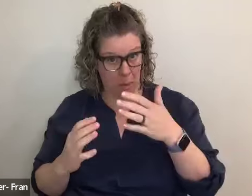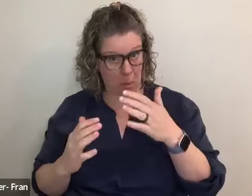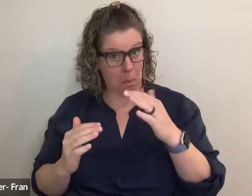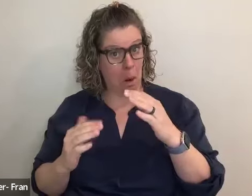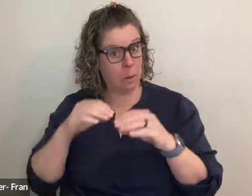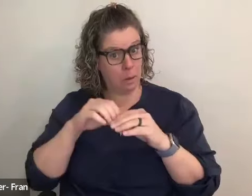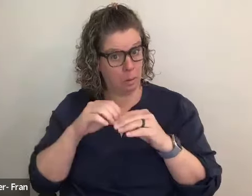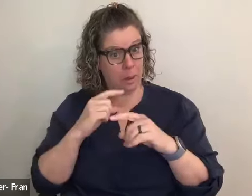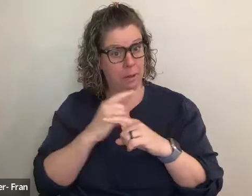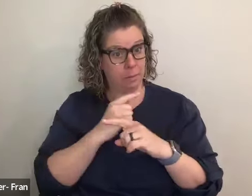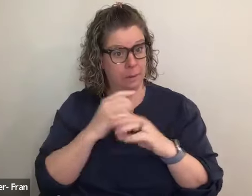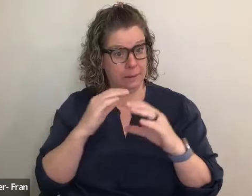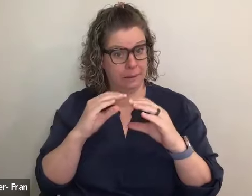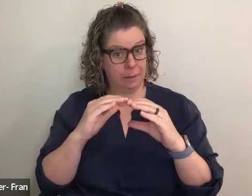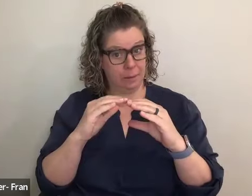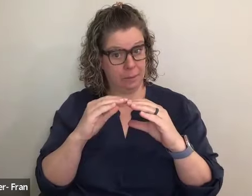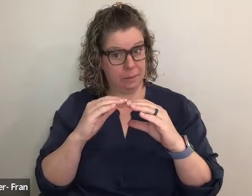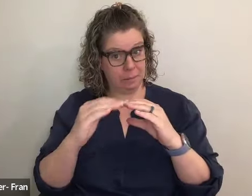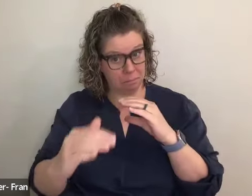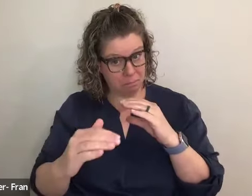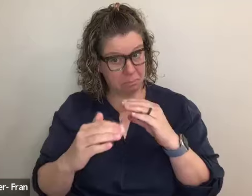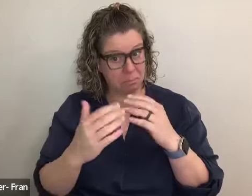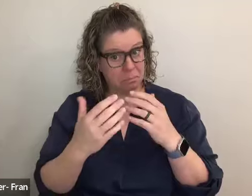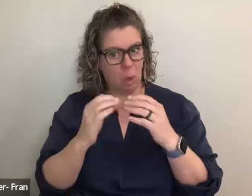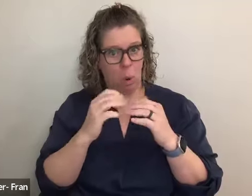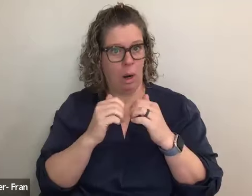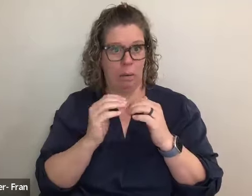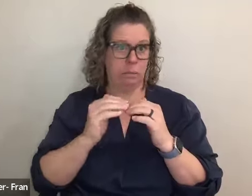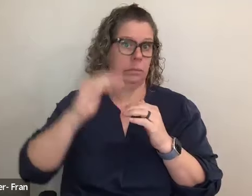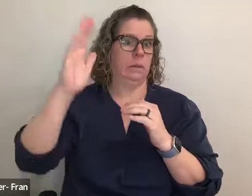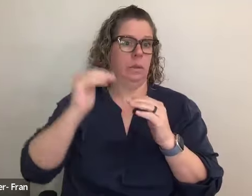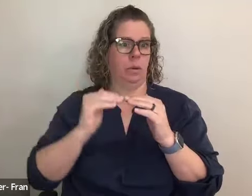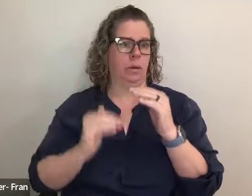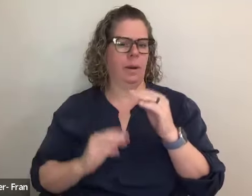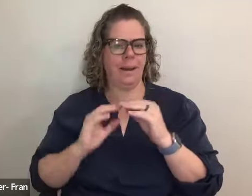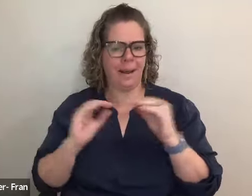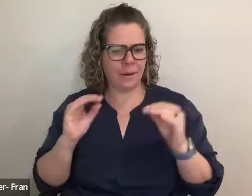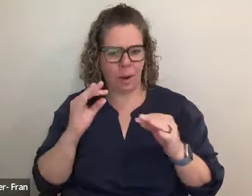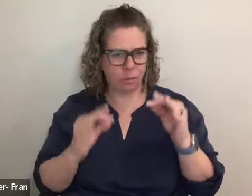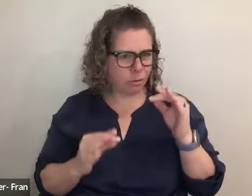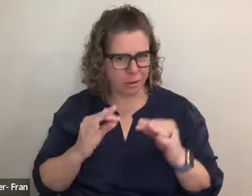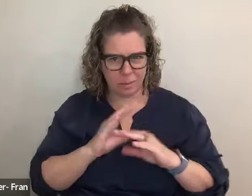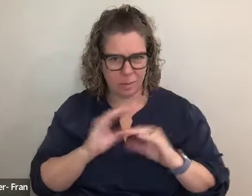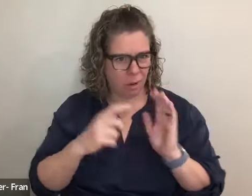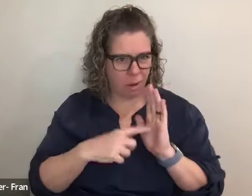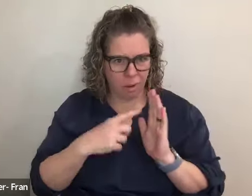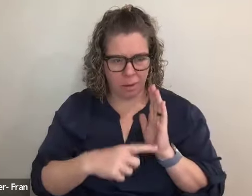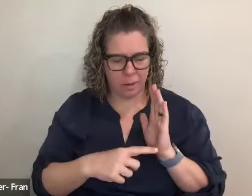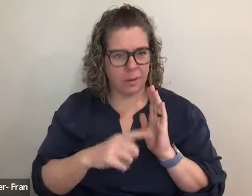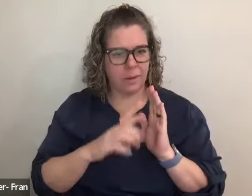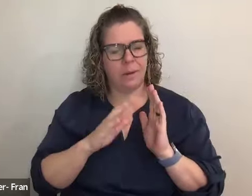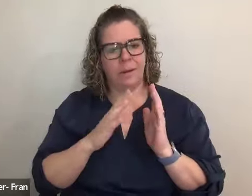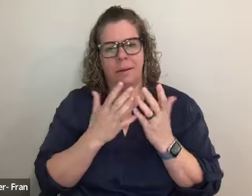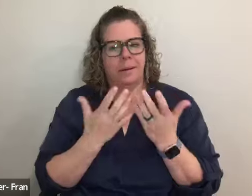resiliency zone? How far? And again, there's no judgment whatsoever. It's